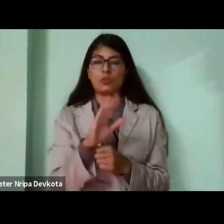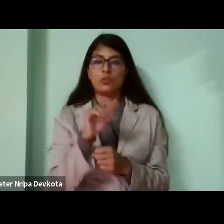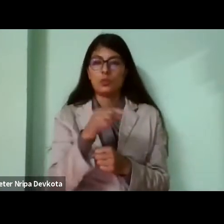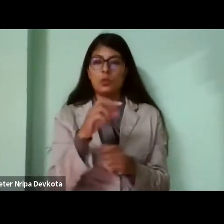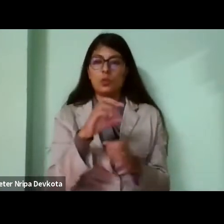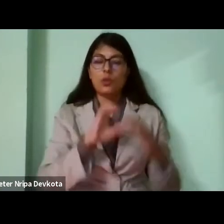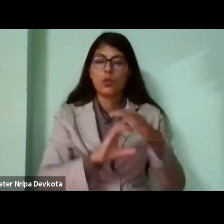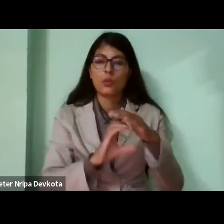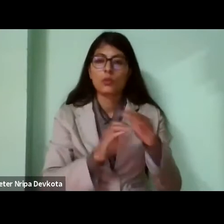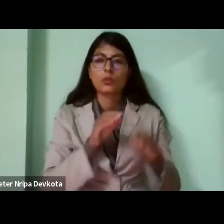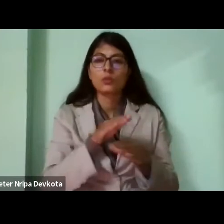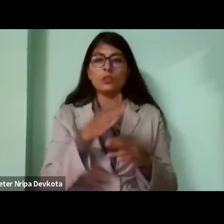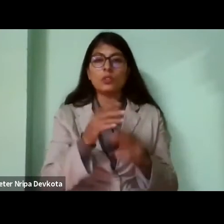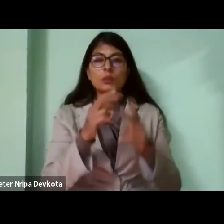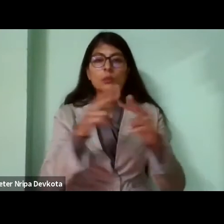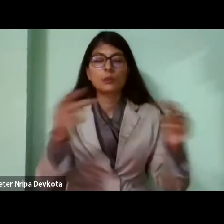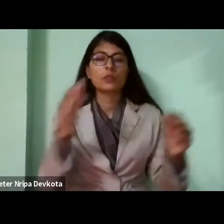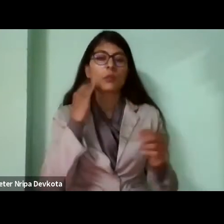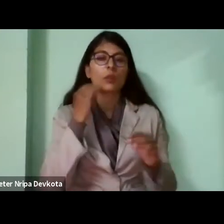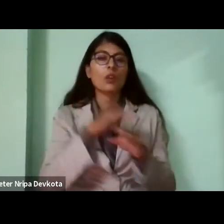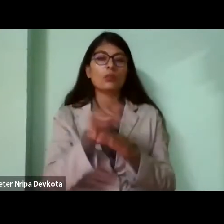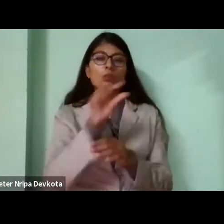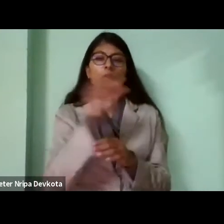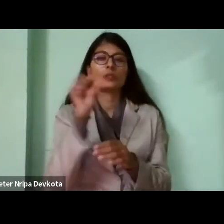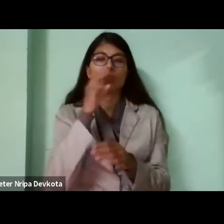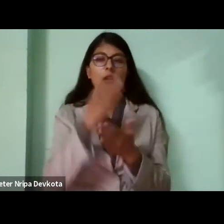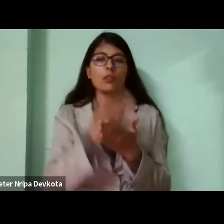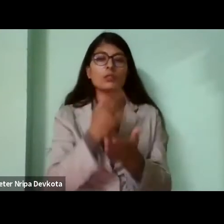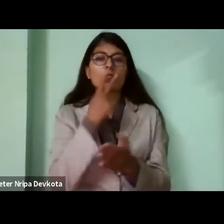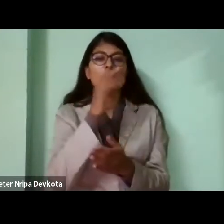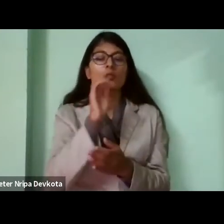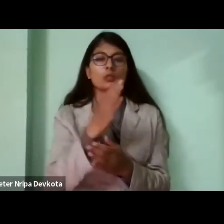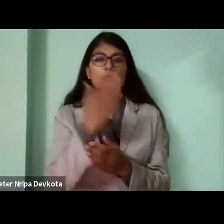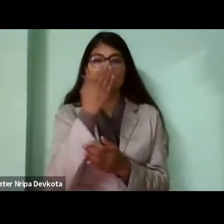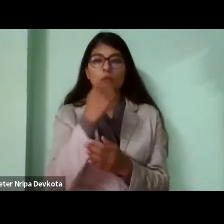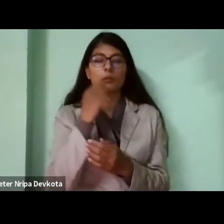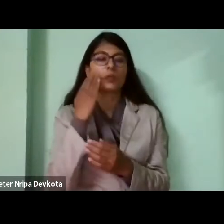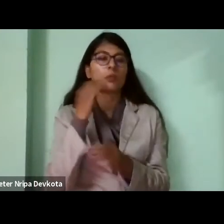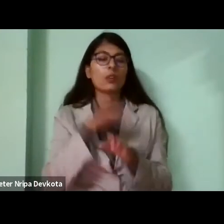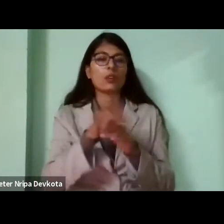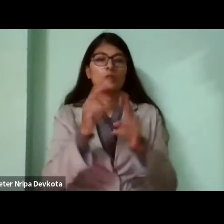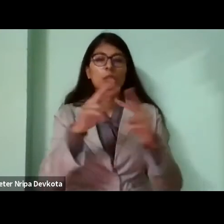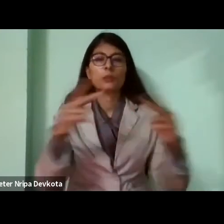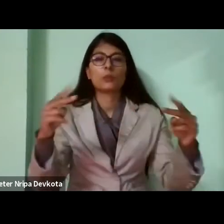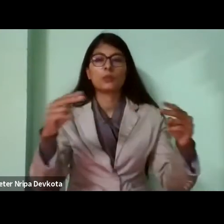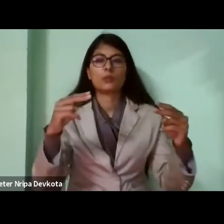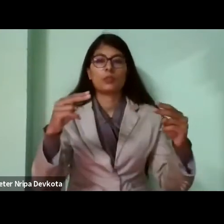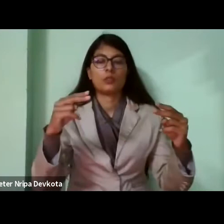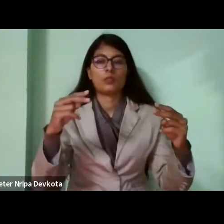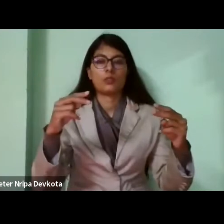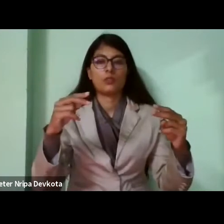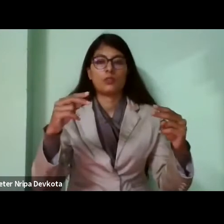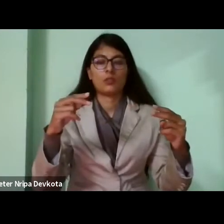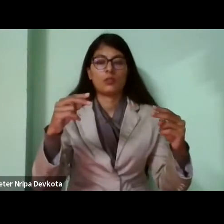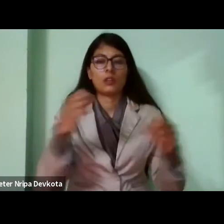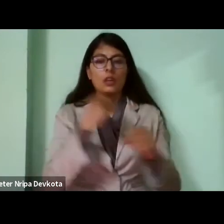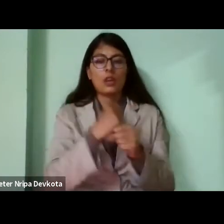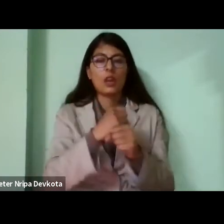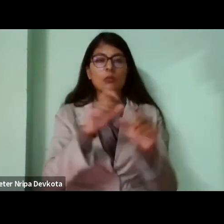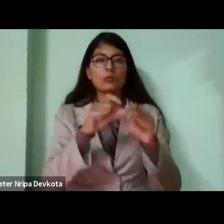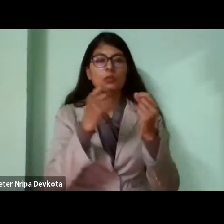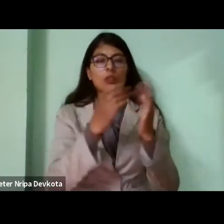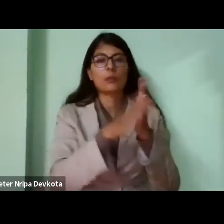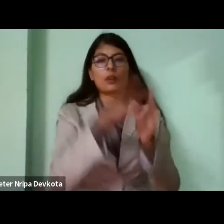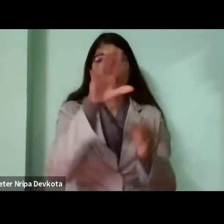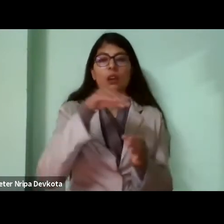at different women issues? Because women are coming from different careers. Not all women are lawyers.